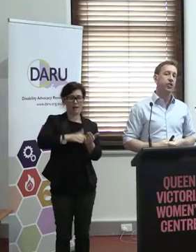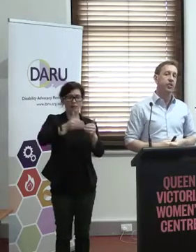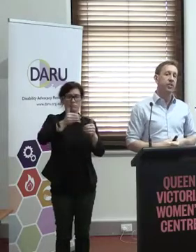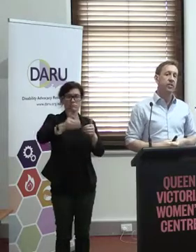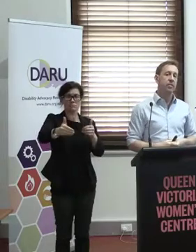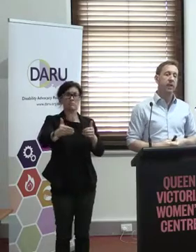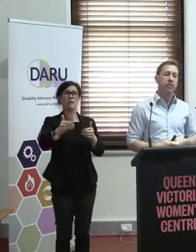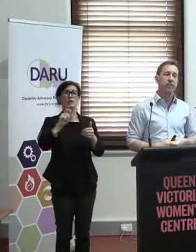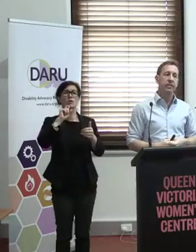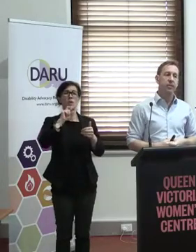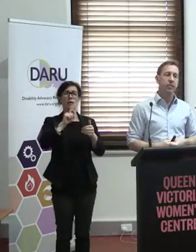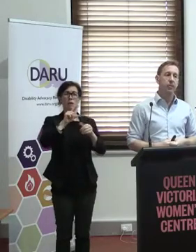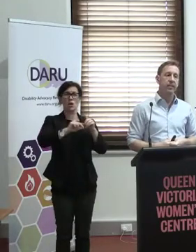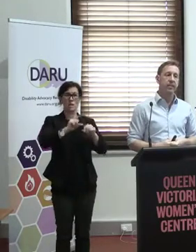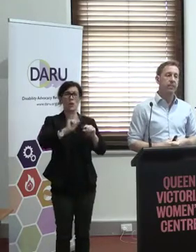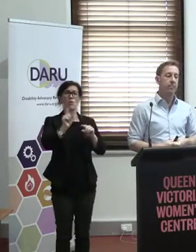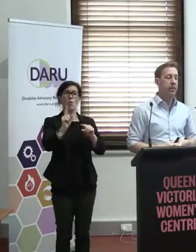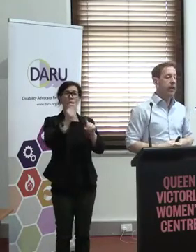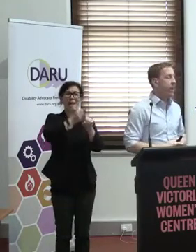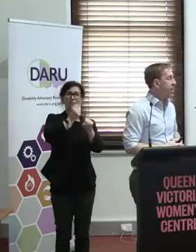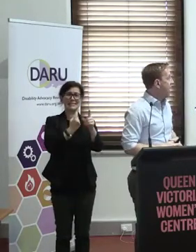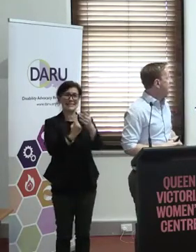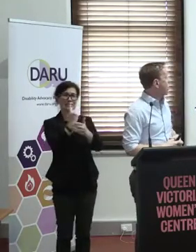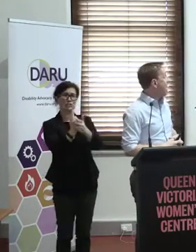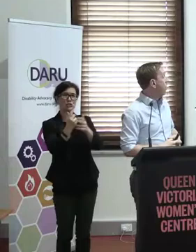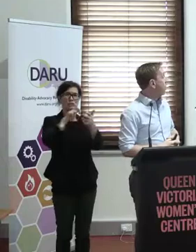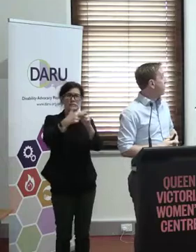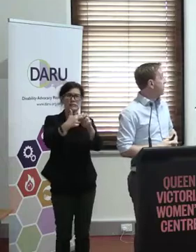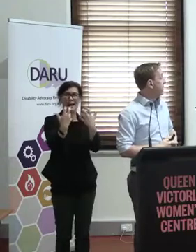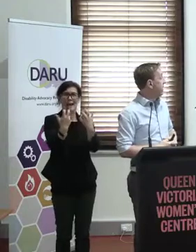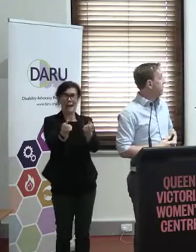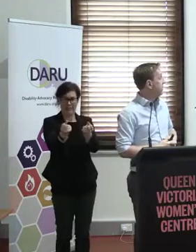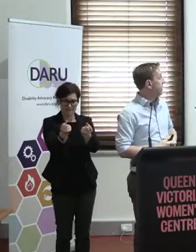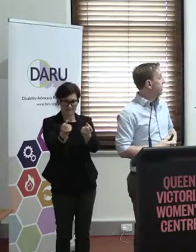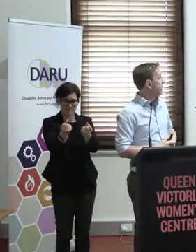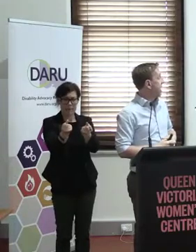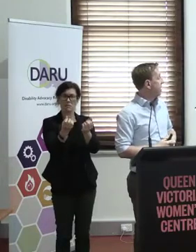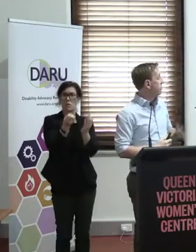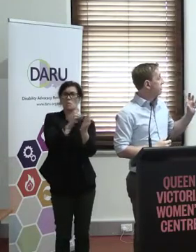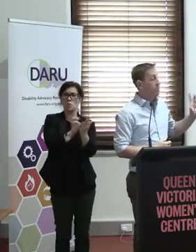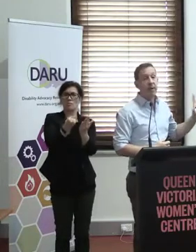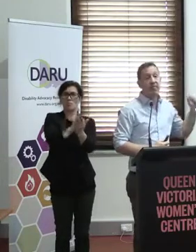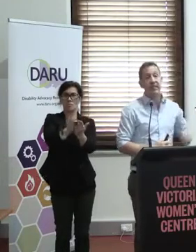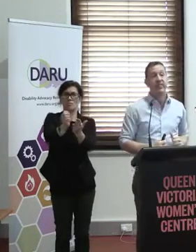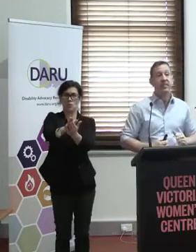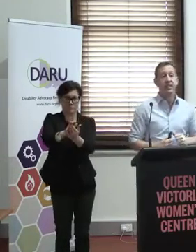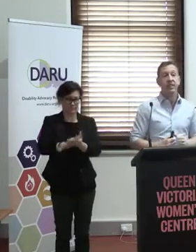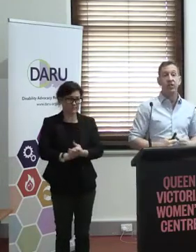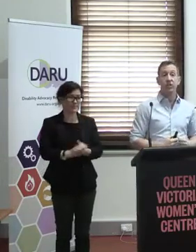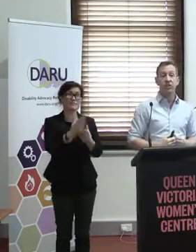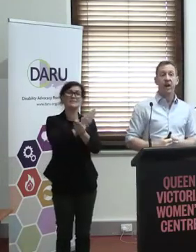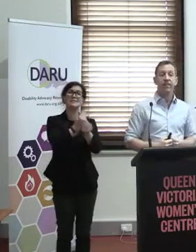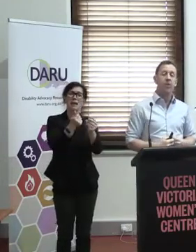advocacy issues people are presenting with. And what we see is that some